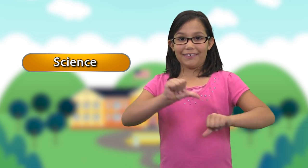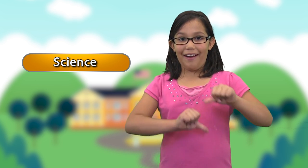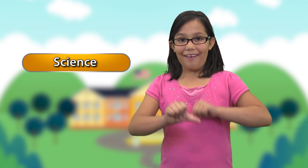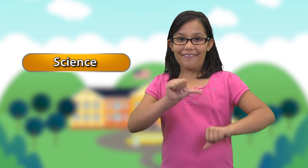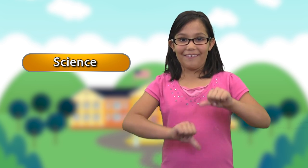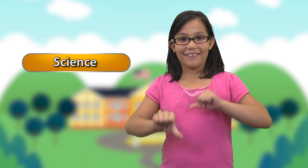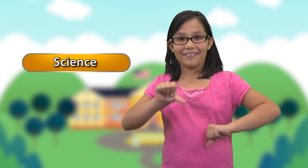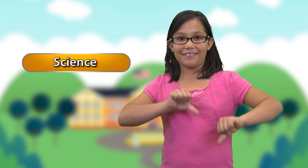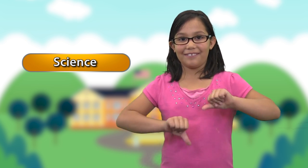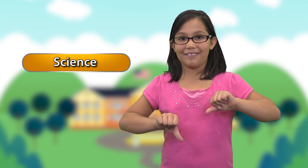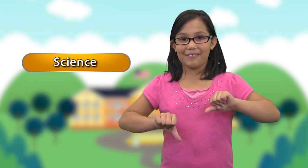Science.